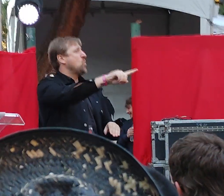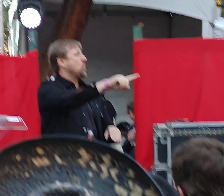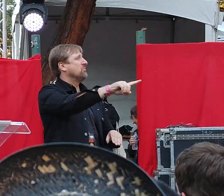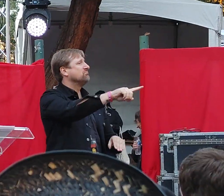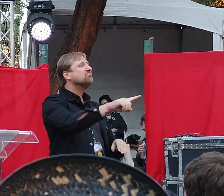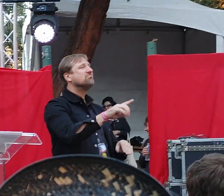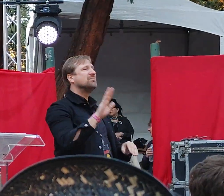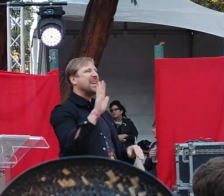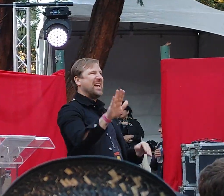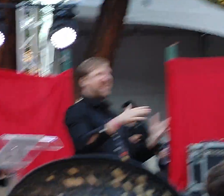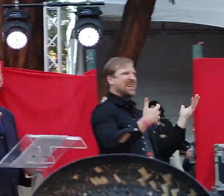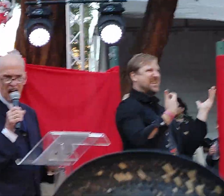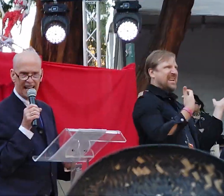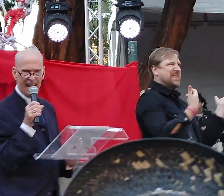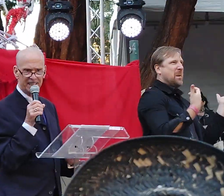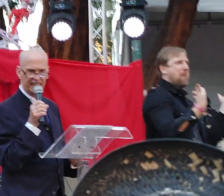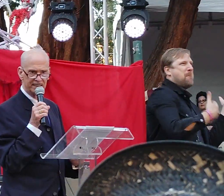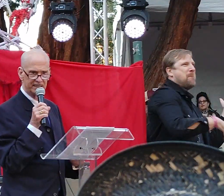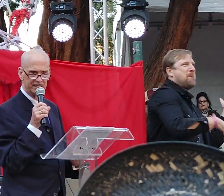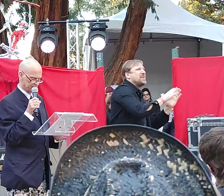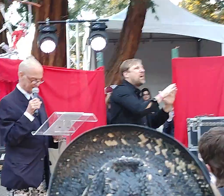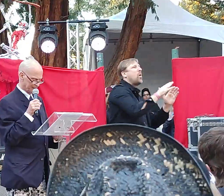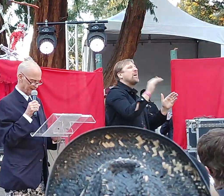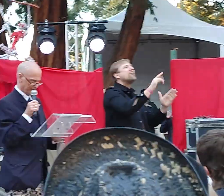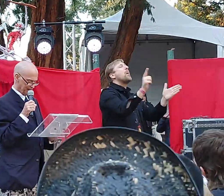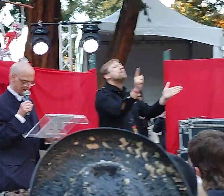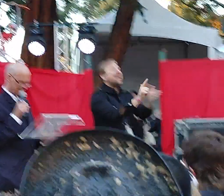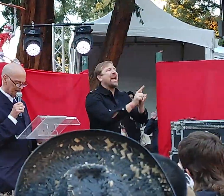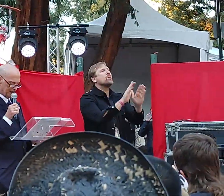Give banned books to children, not candy.